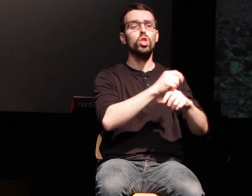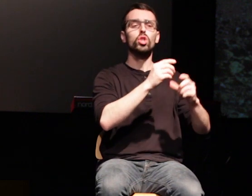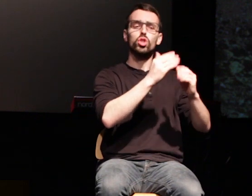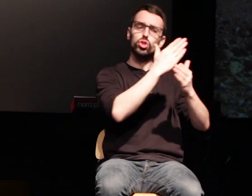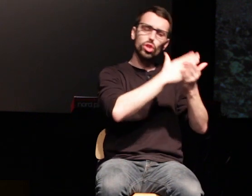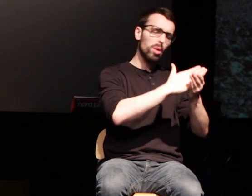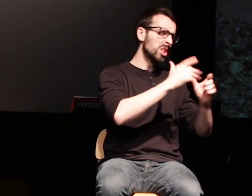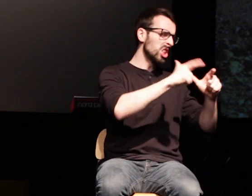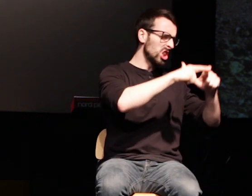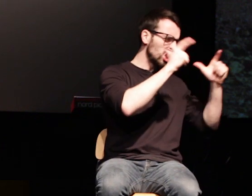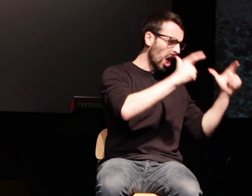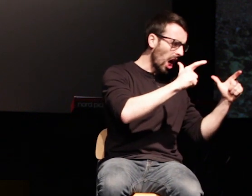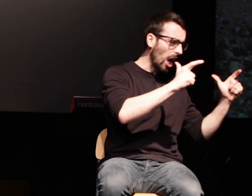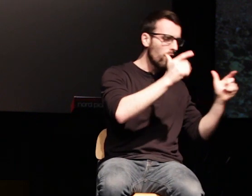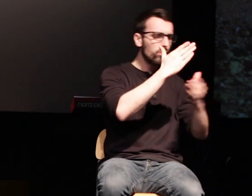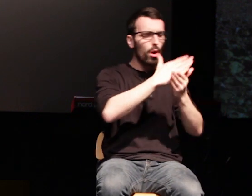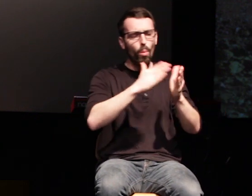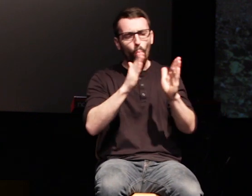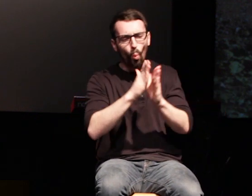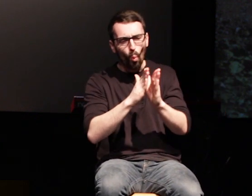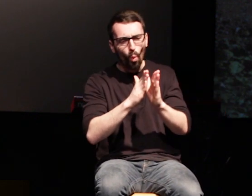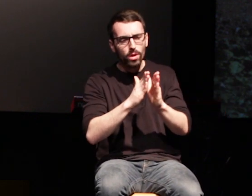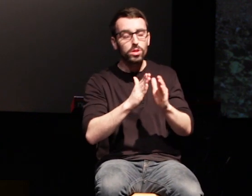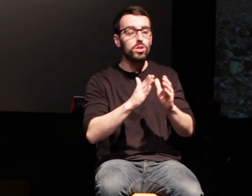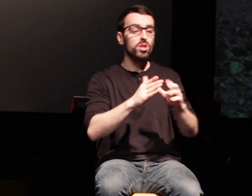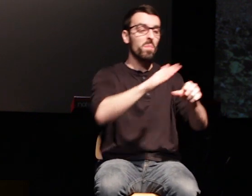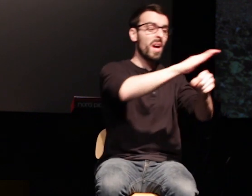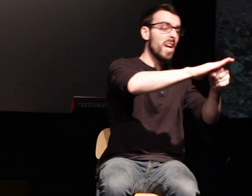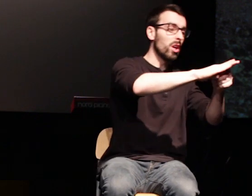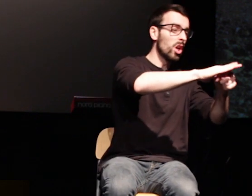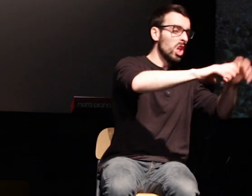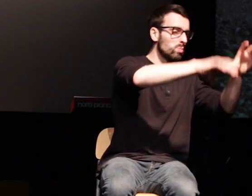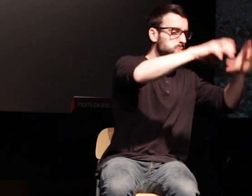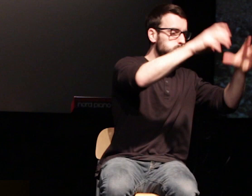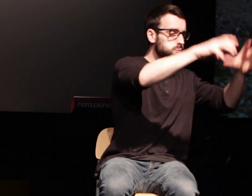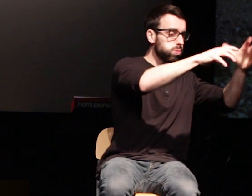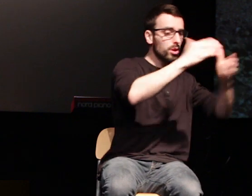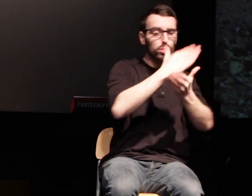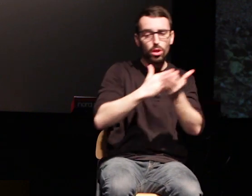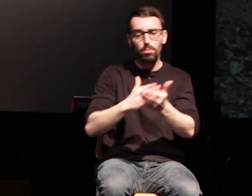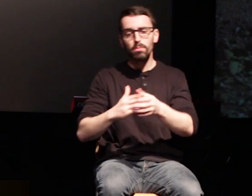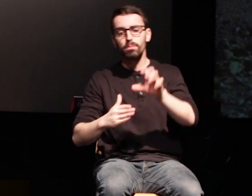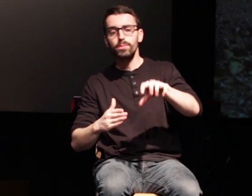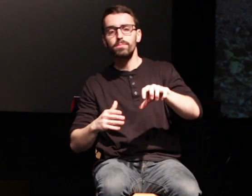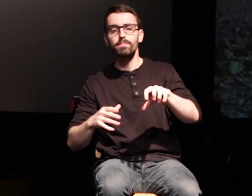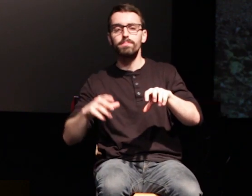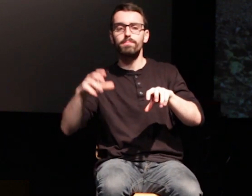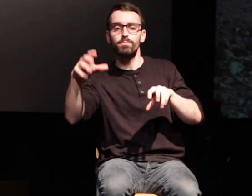then sometimes there's a lot in one area and sometimes there's not. And it's kind of funny, but rocky soil